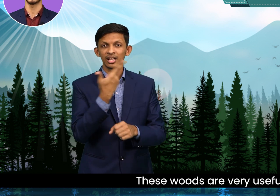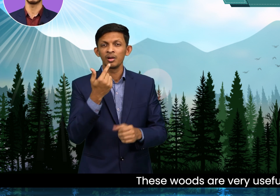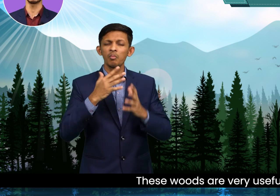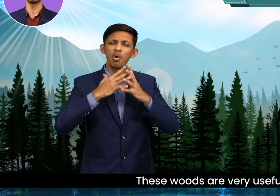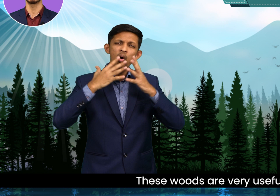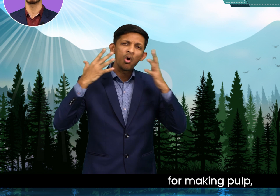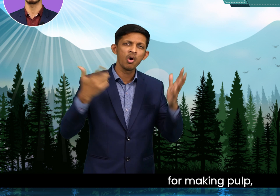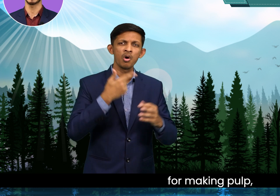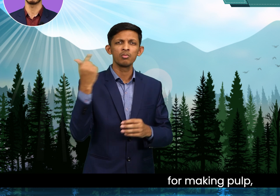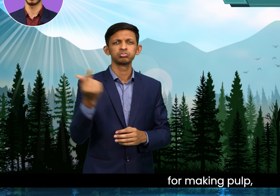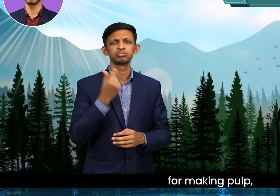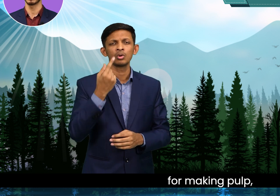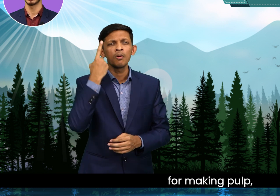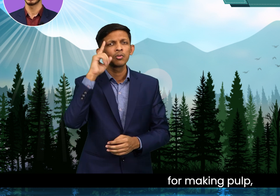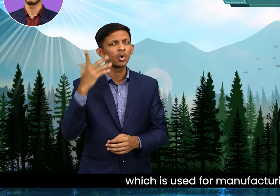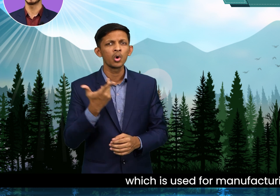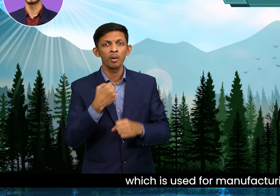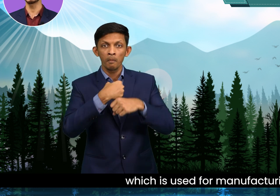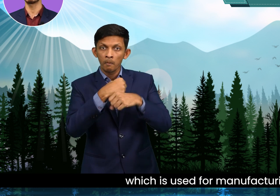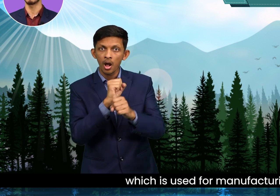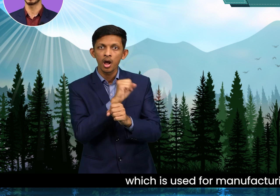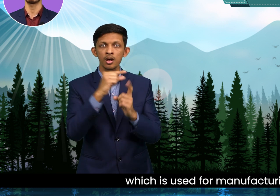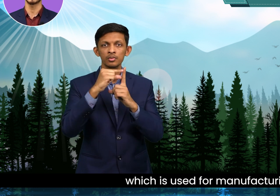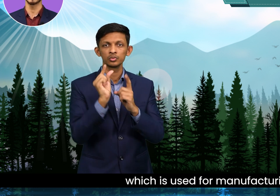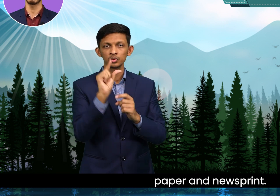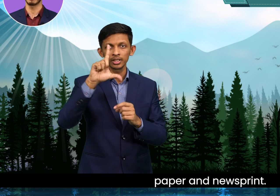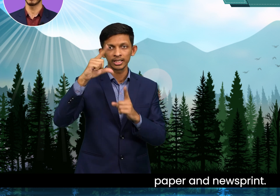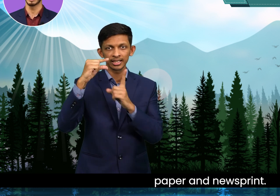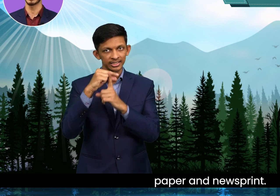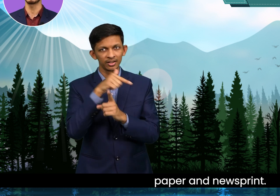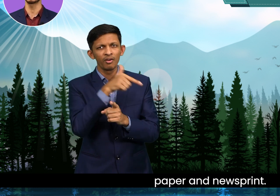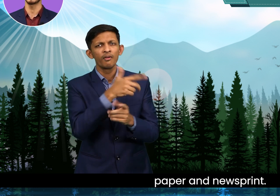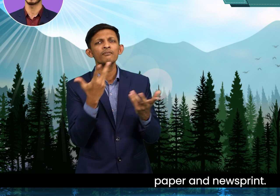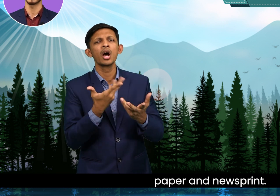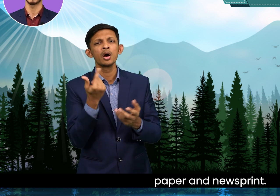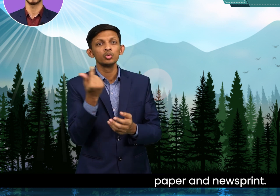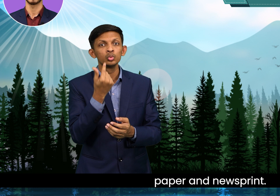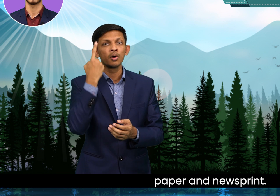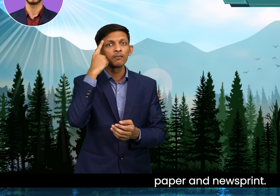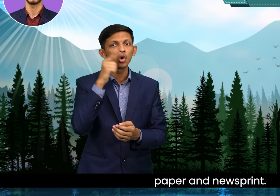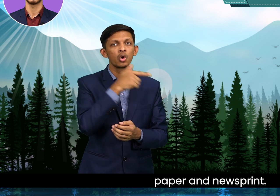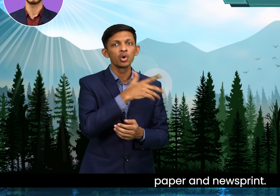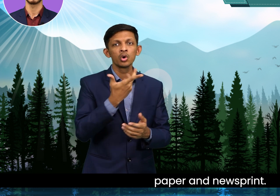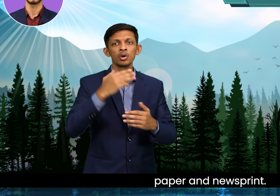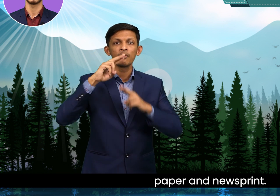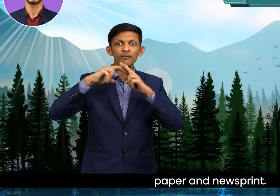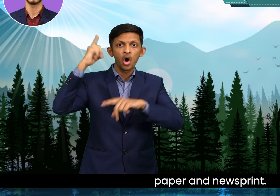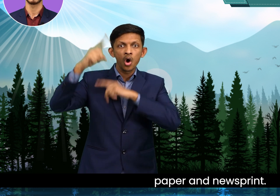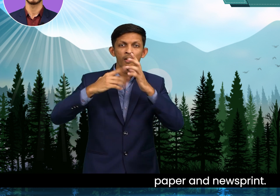These woods are very useful for making pulp, which is used for manufacturing paper and newsprint.